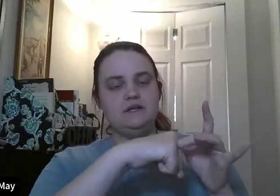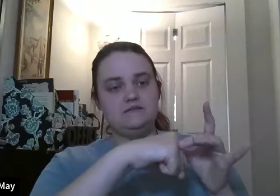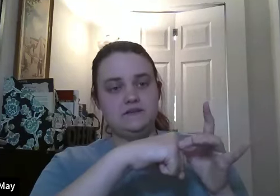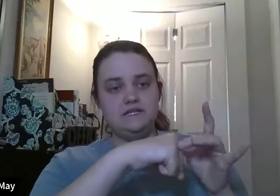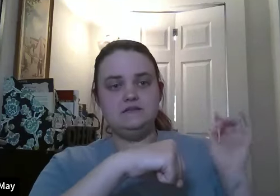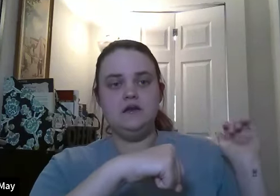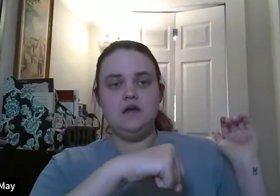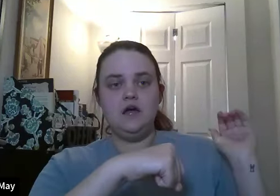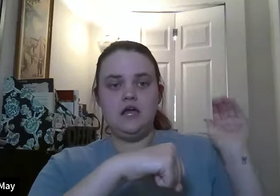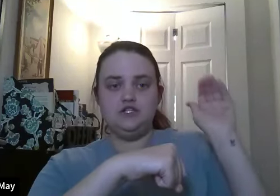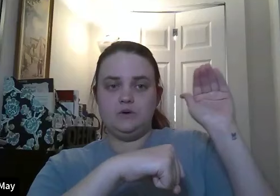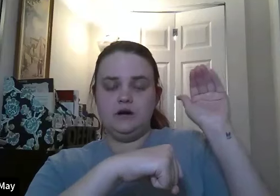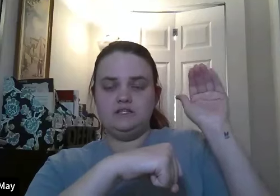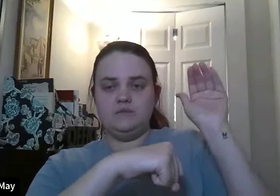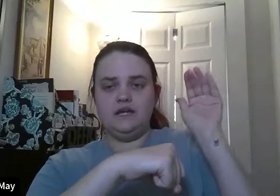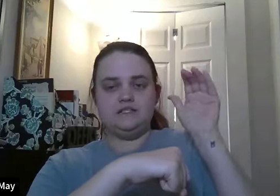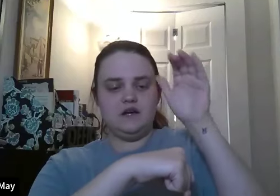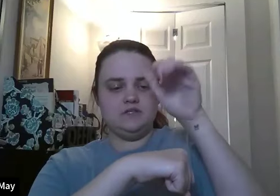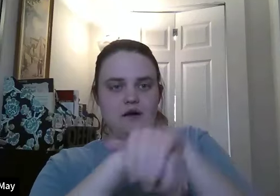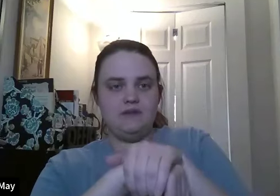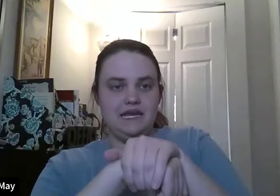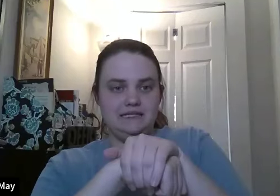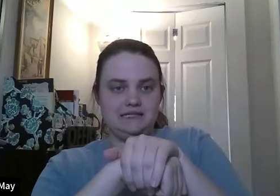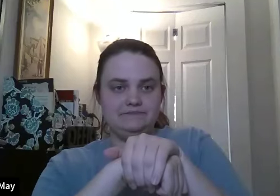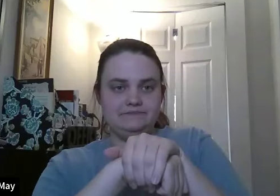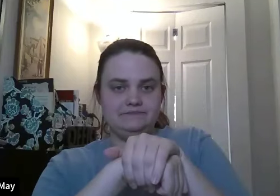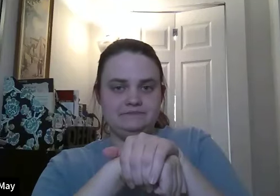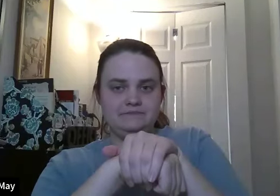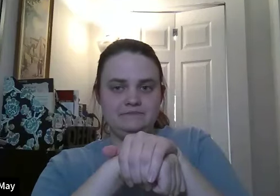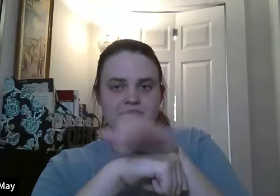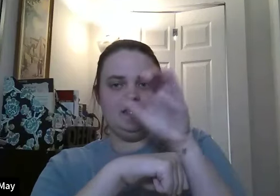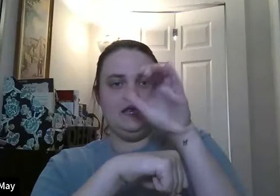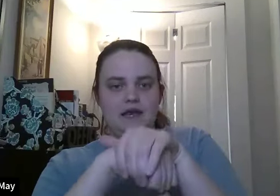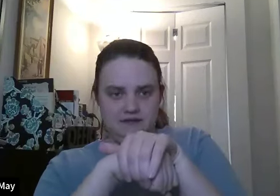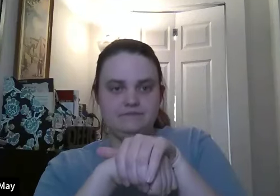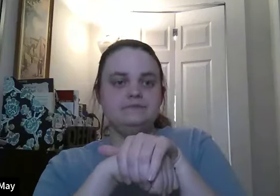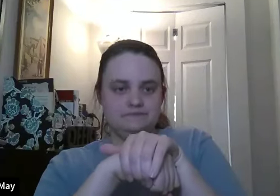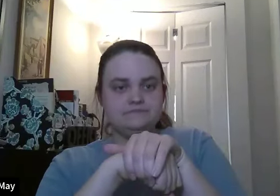is a fist, and your dominant hand's going to come on top. Night. Night.